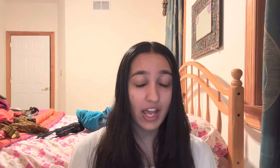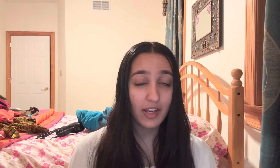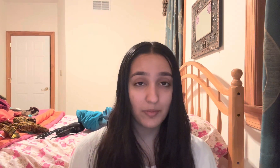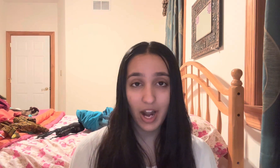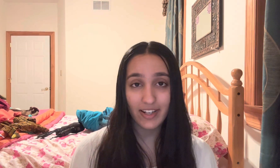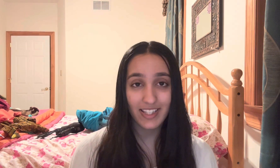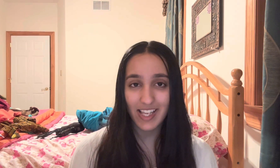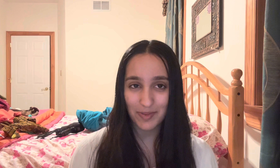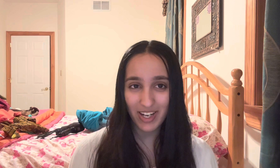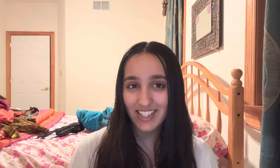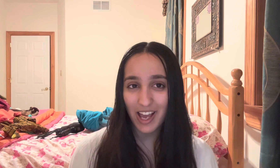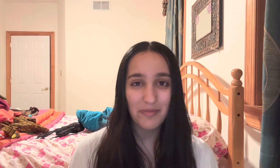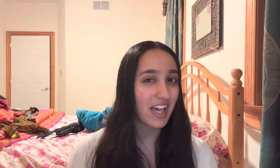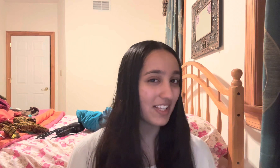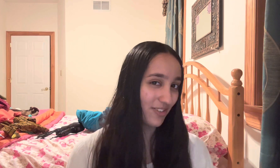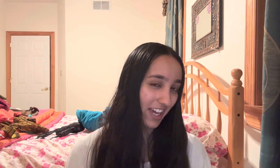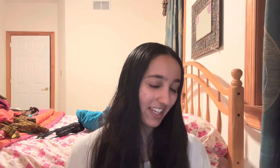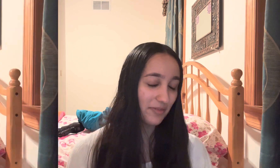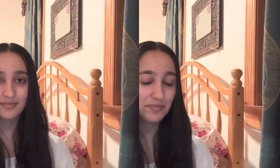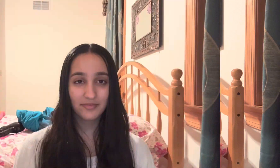and practice as many times as you like.